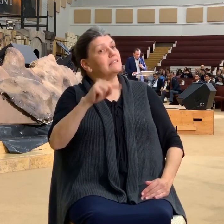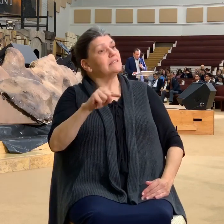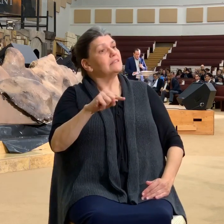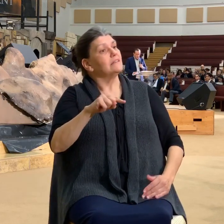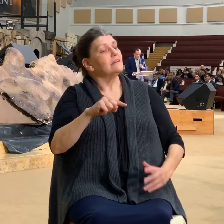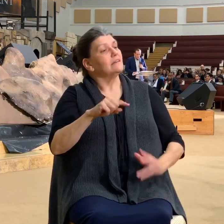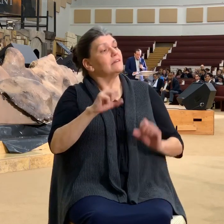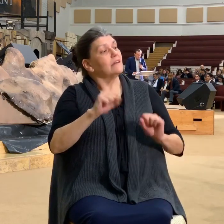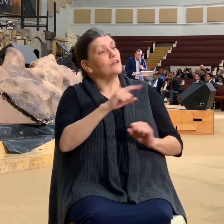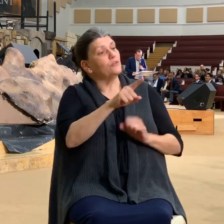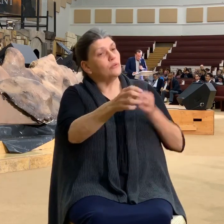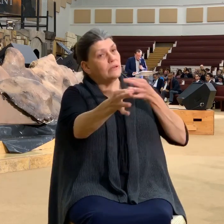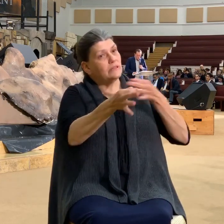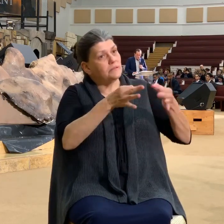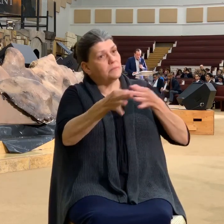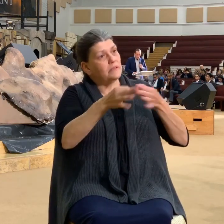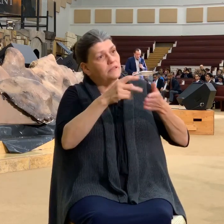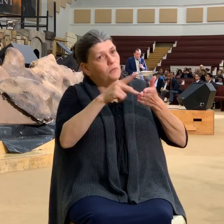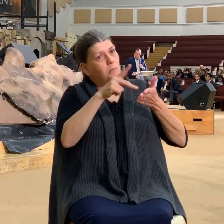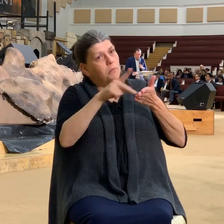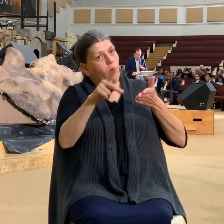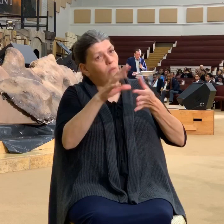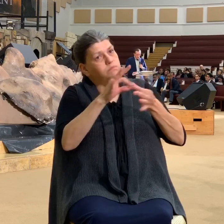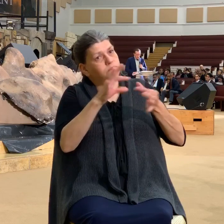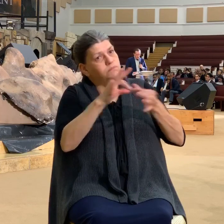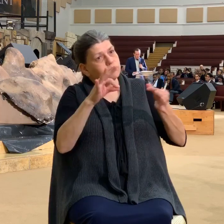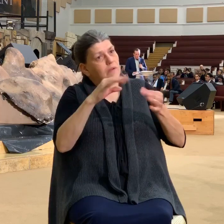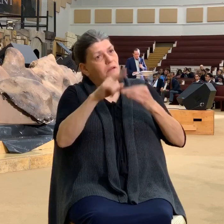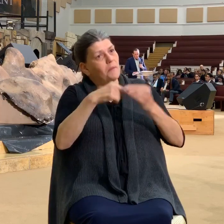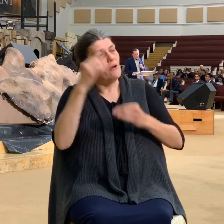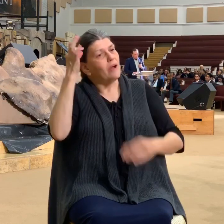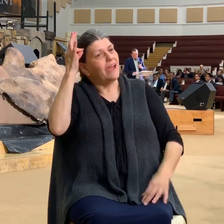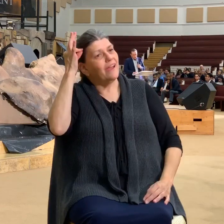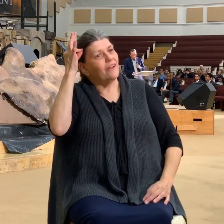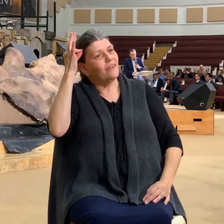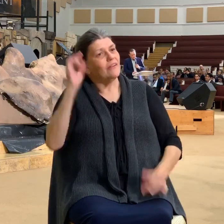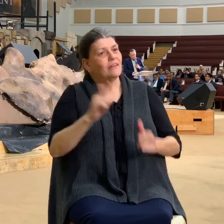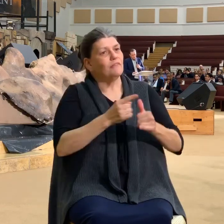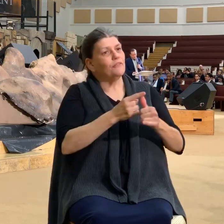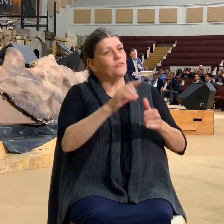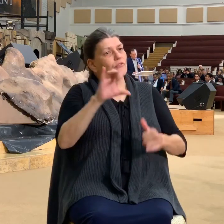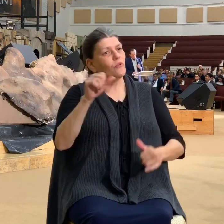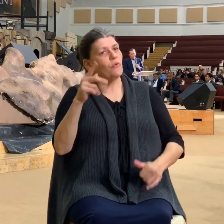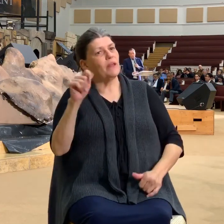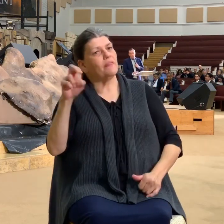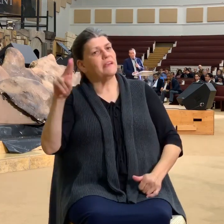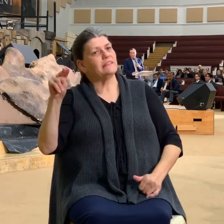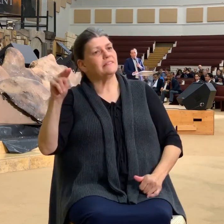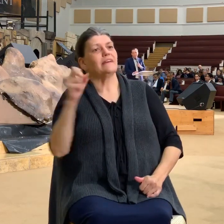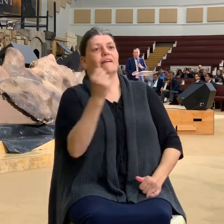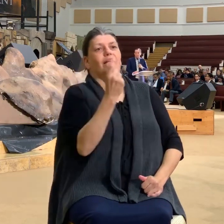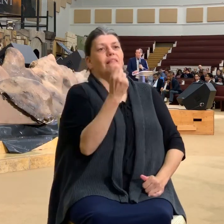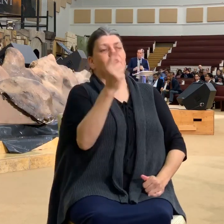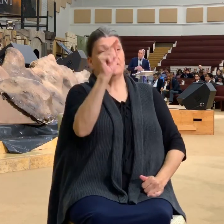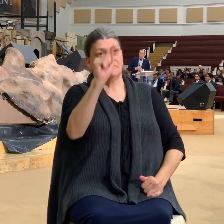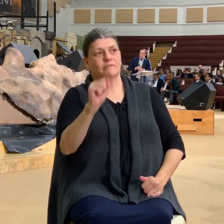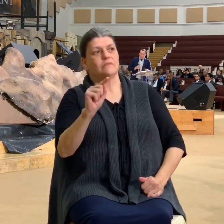Can you explain Paul's discourse about hair in 1 Corinthians 11, verses 1 through